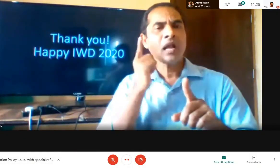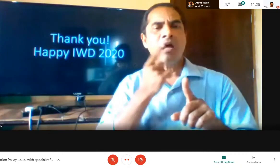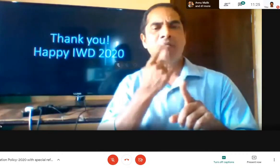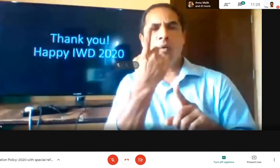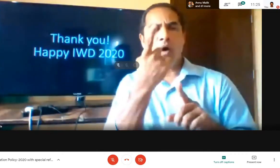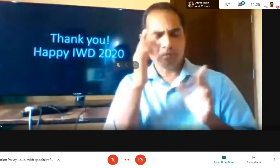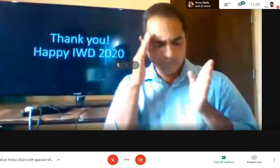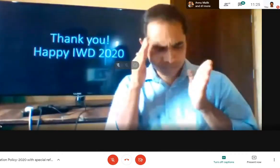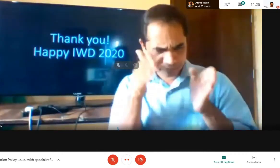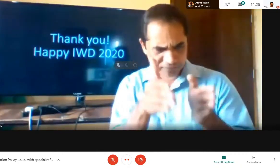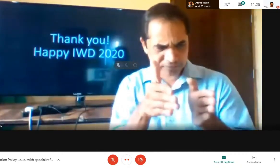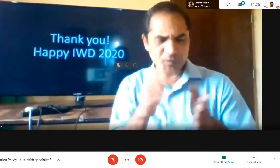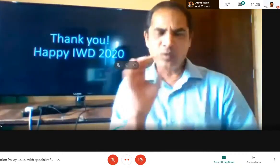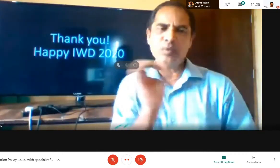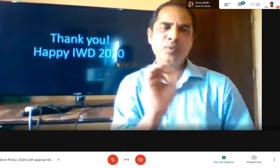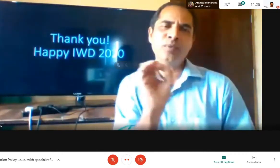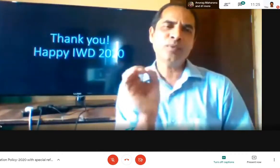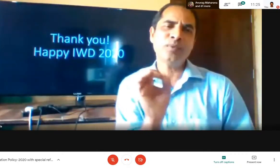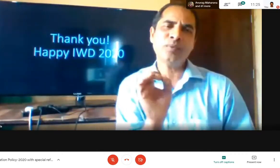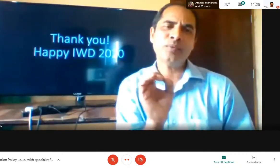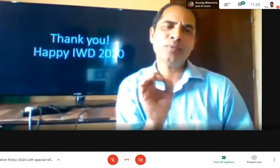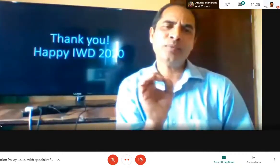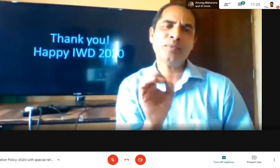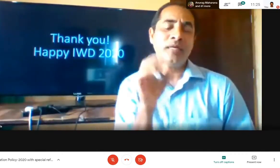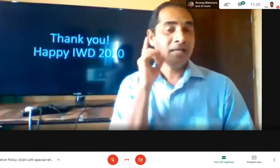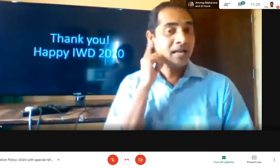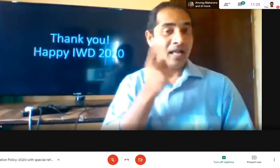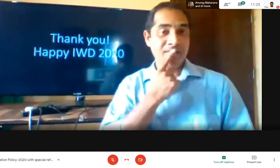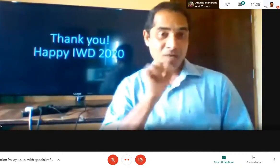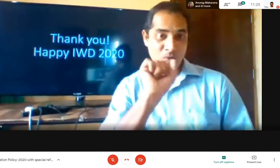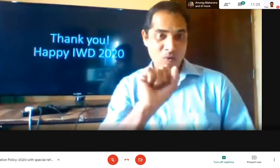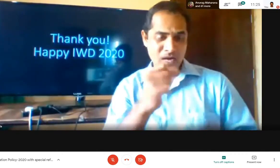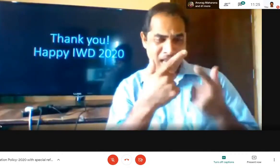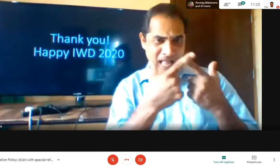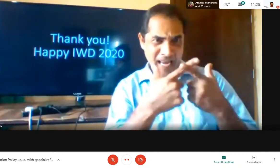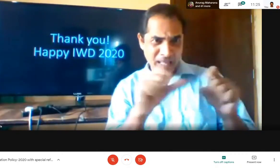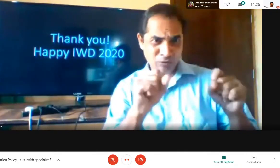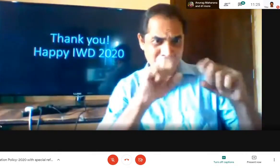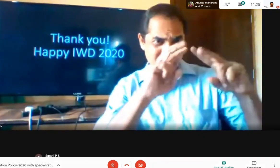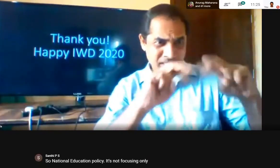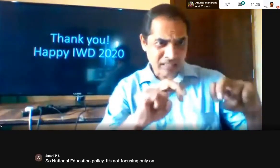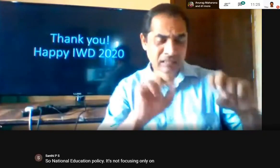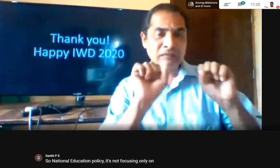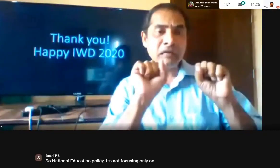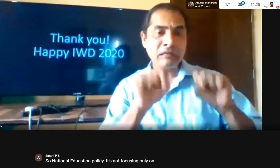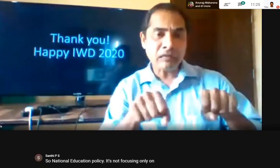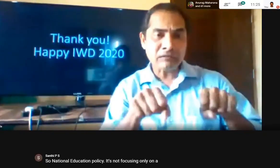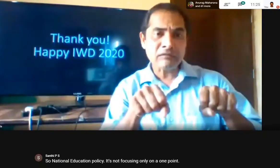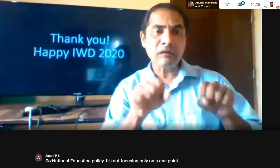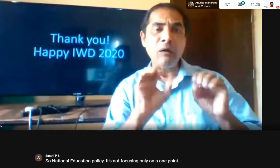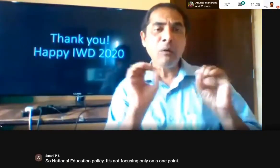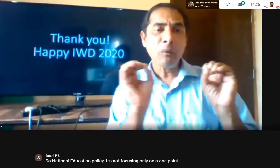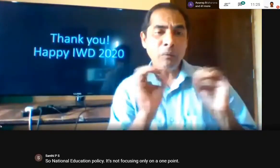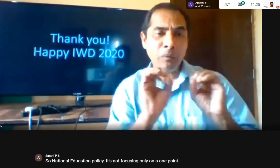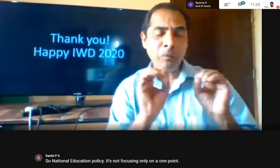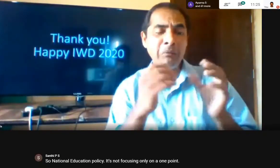So national education policy is not focusing only on one point. Linguistic research is there